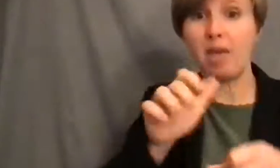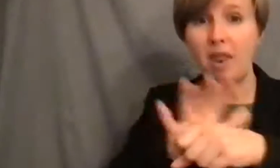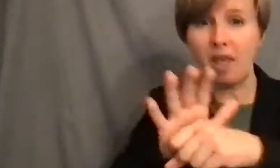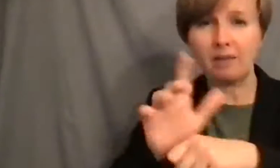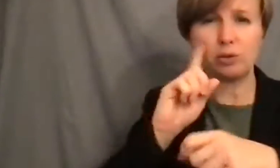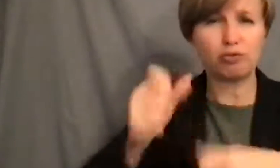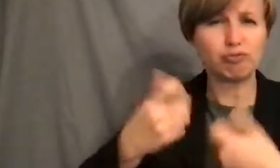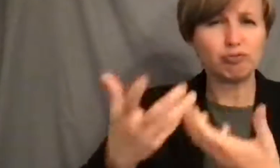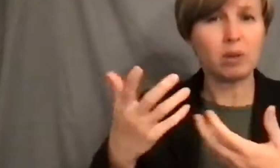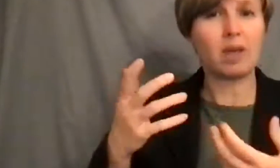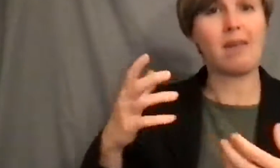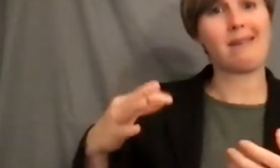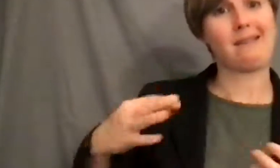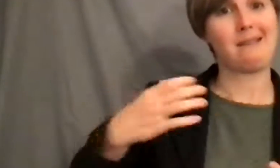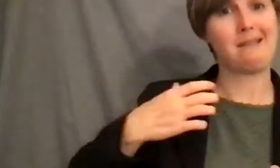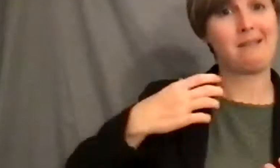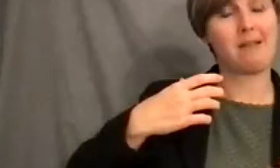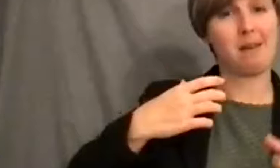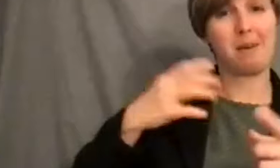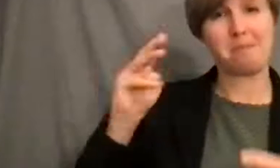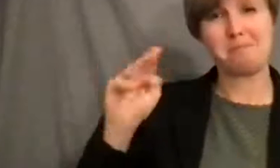then candidate Maddox, you are up first this time.